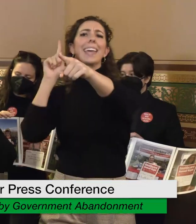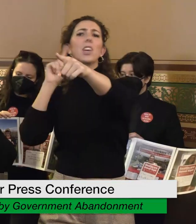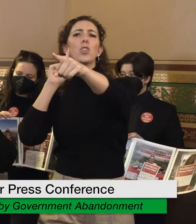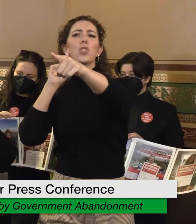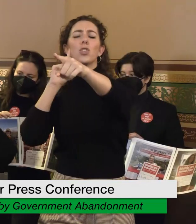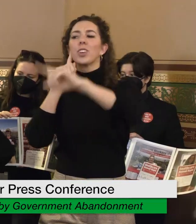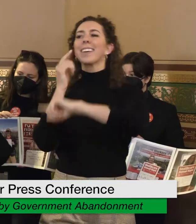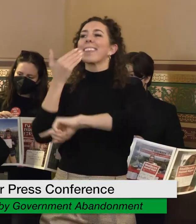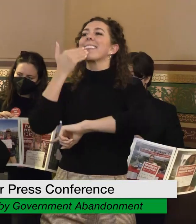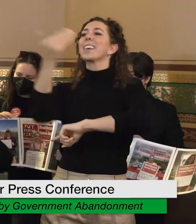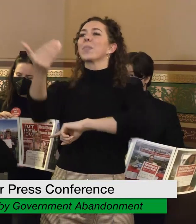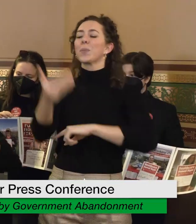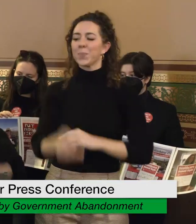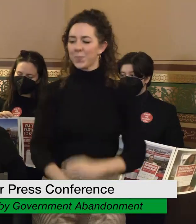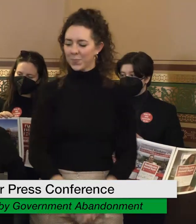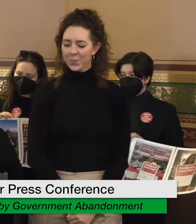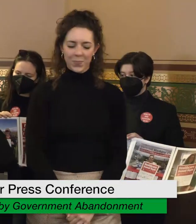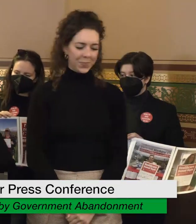Thank you.